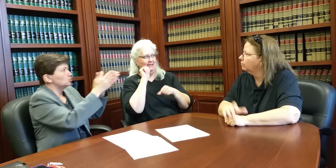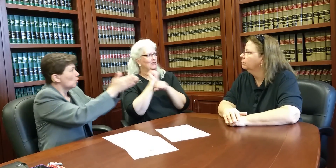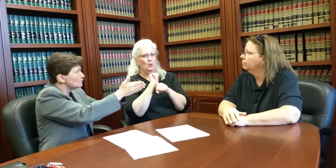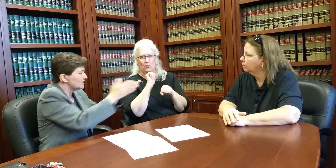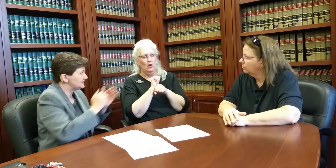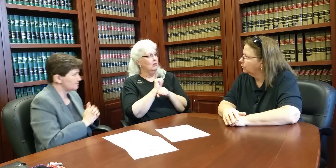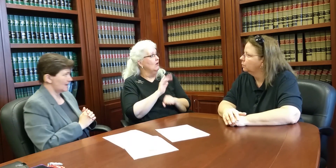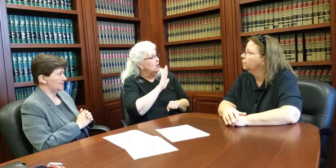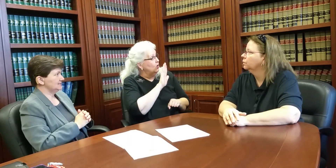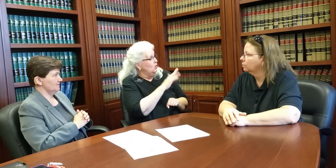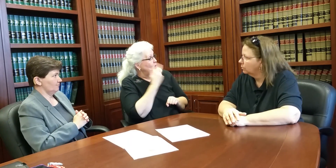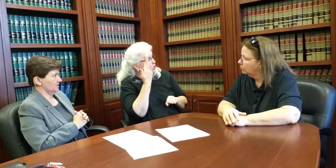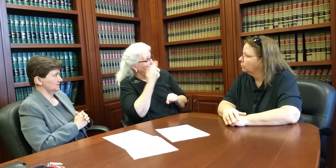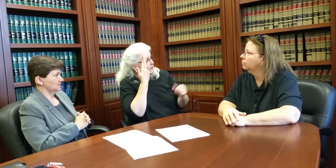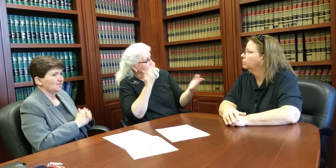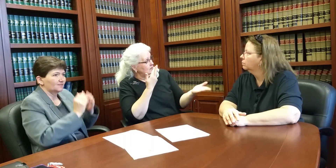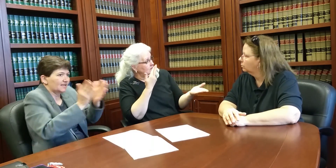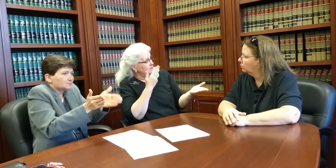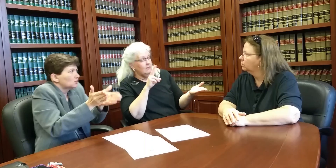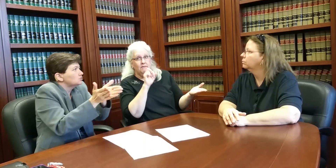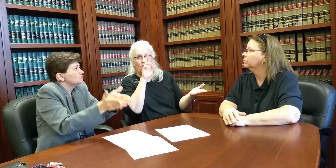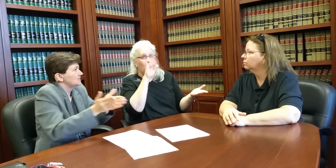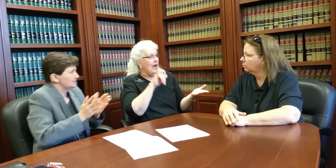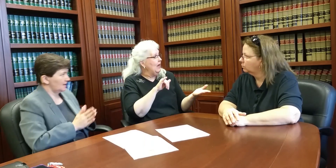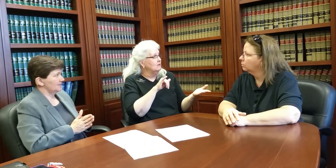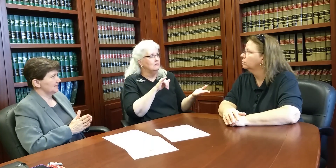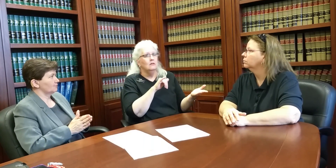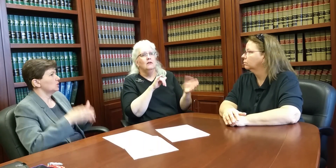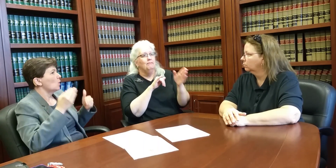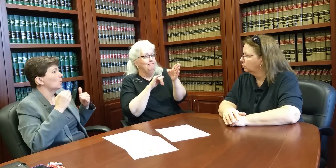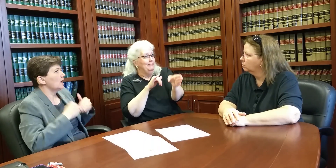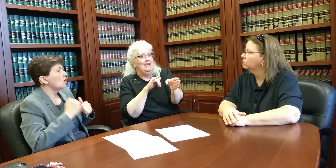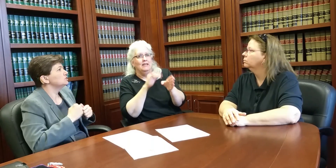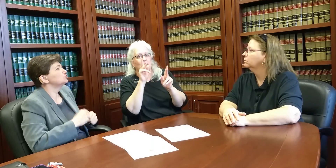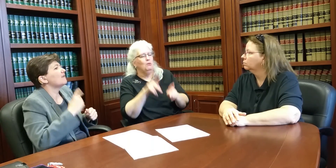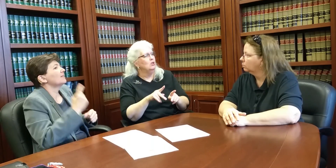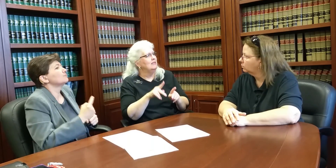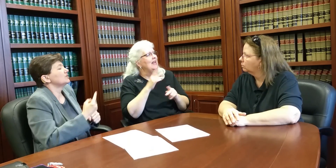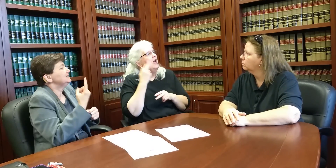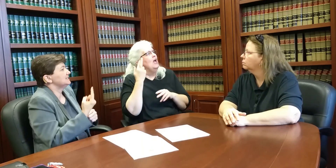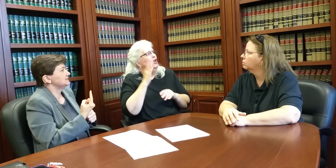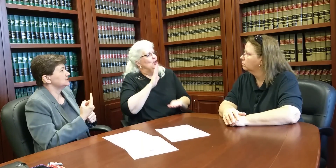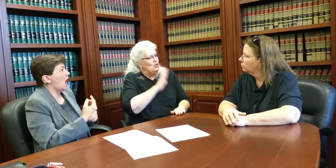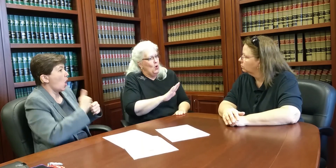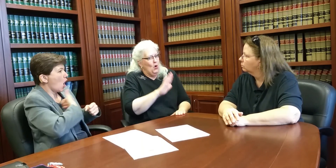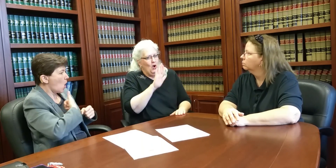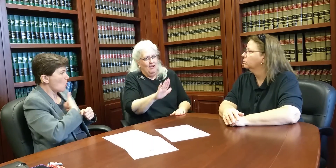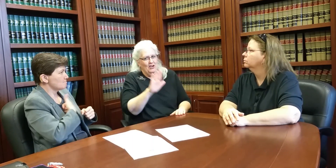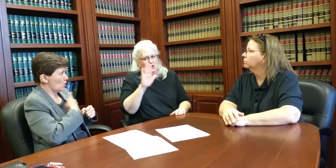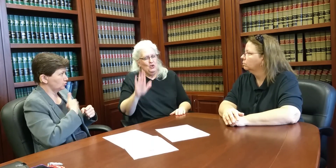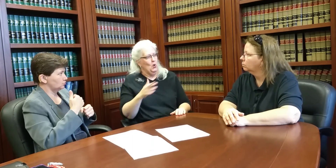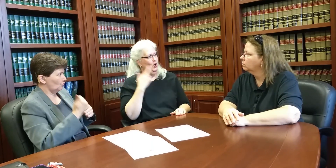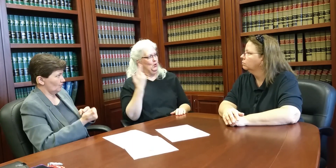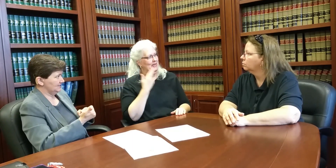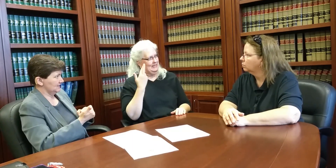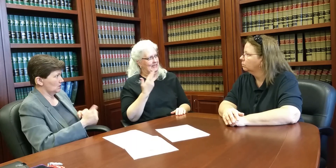Your reason may be different. The next person's reason may be different. We all need to find the reason, our own personal reason